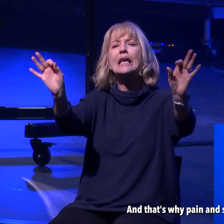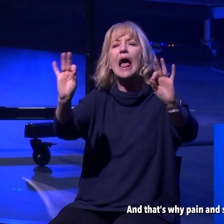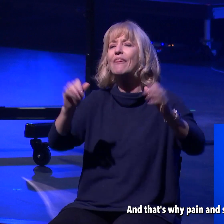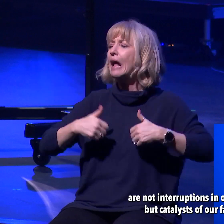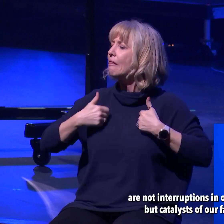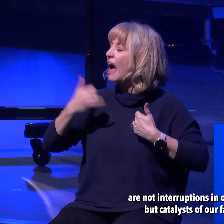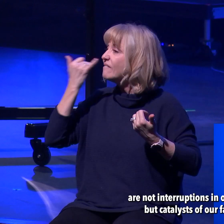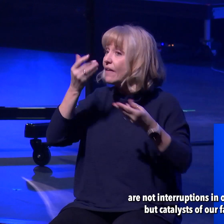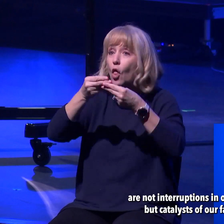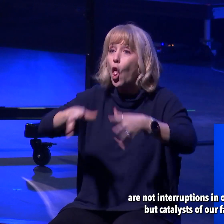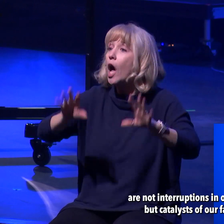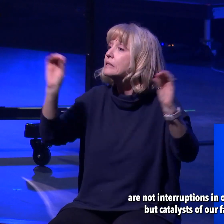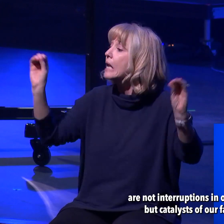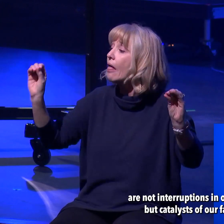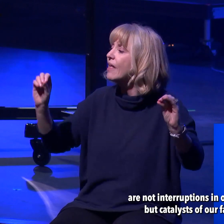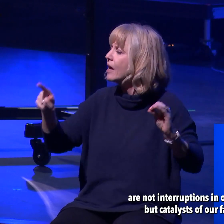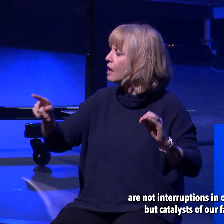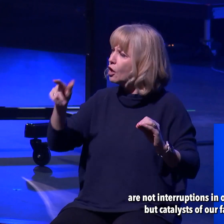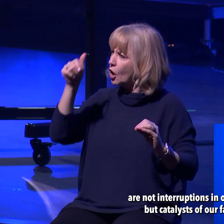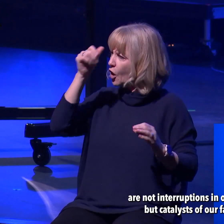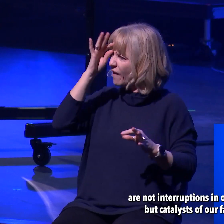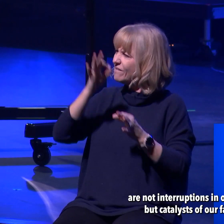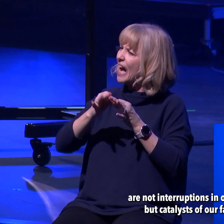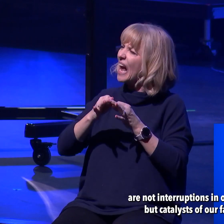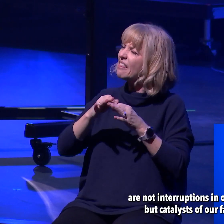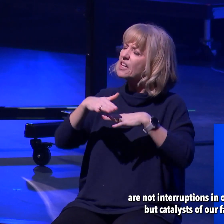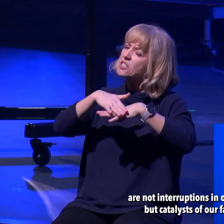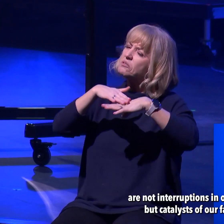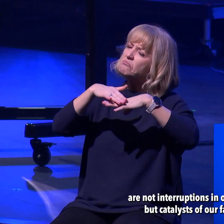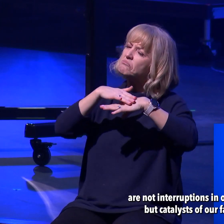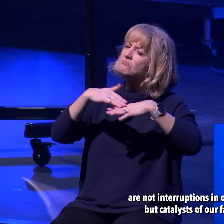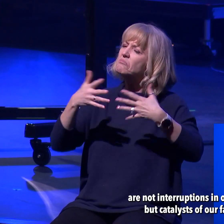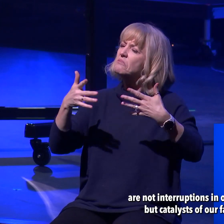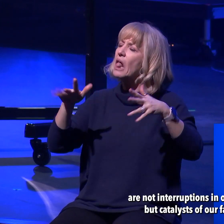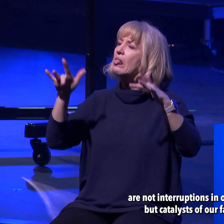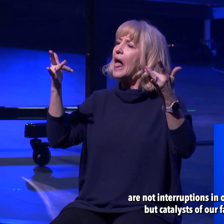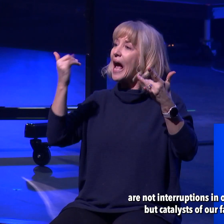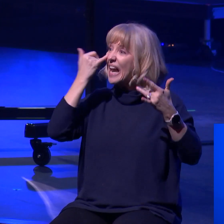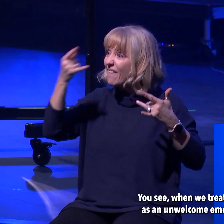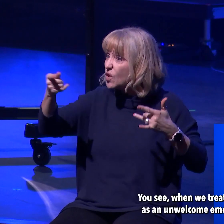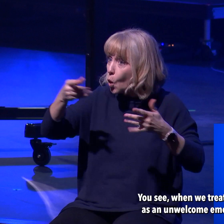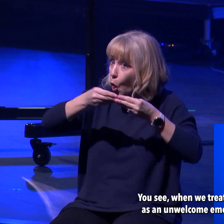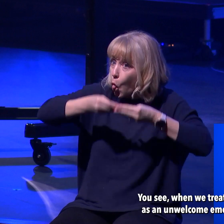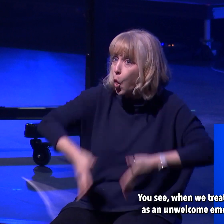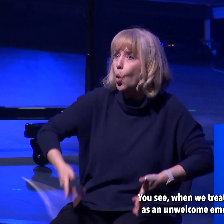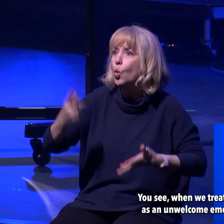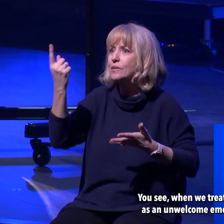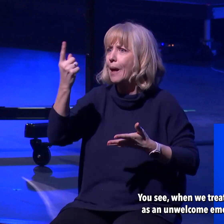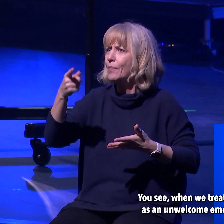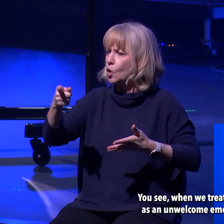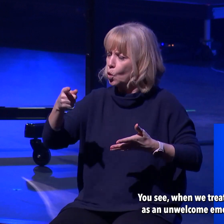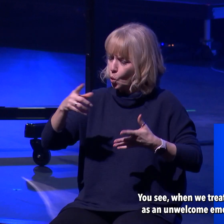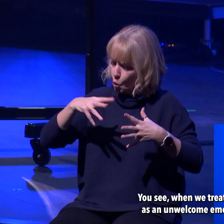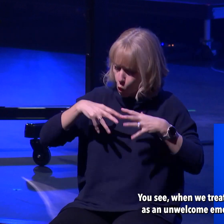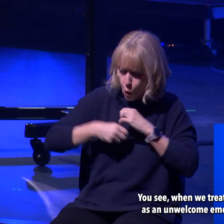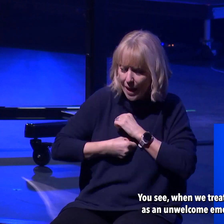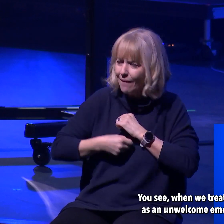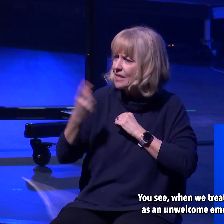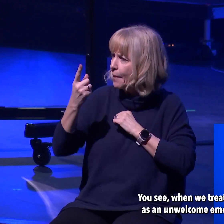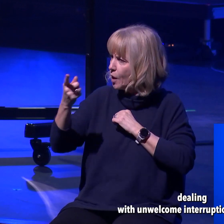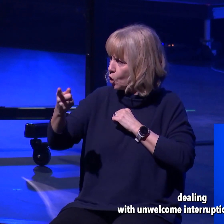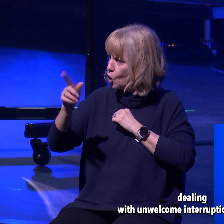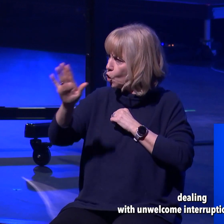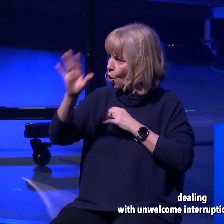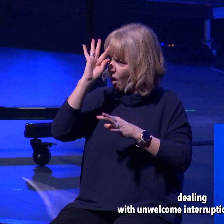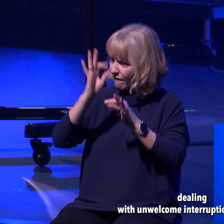pain and suffering are not interruptions in our faith, but catalysts of our faith. You see, when we treat grief as an unwelcome